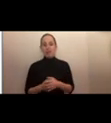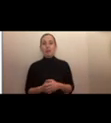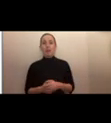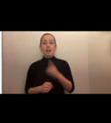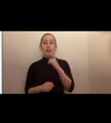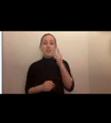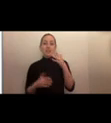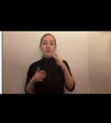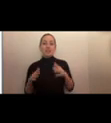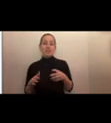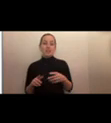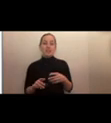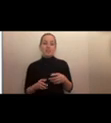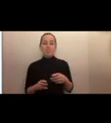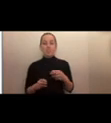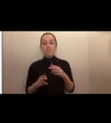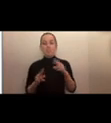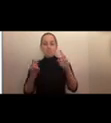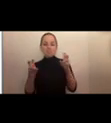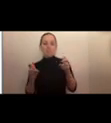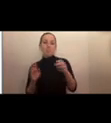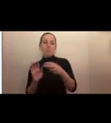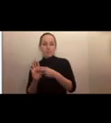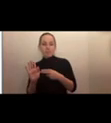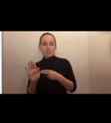Deaf anxiety.